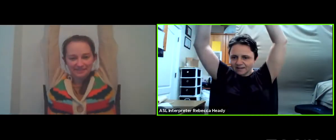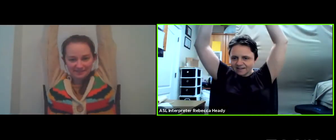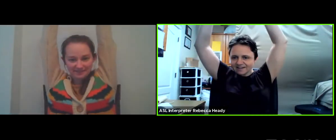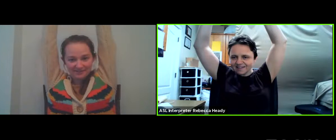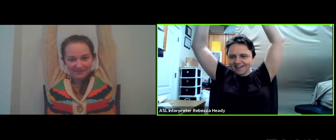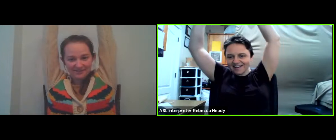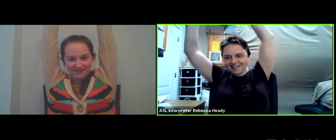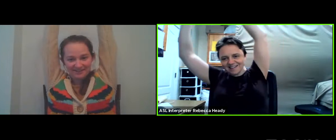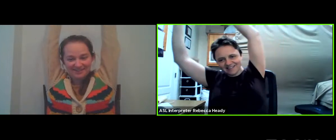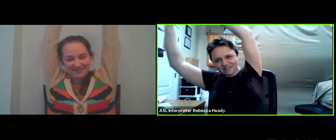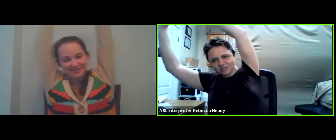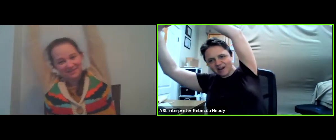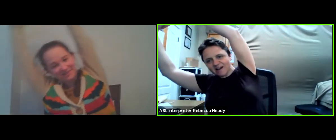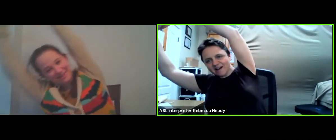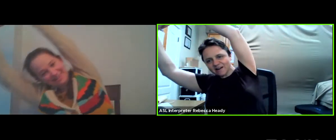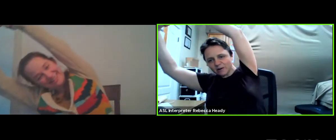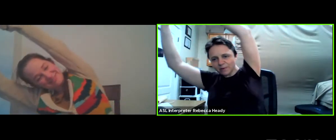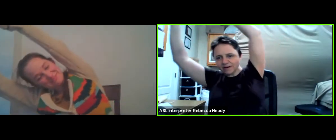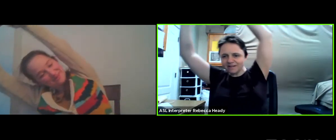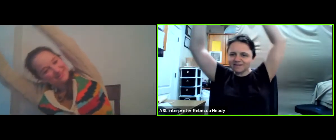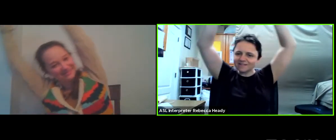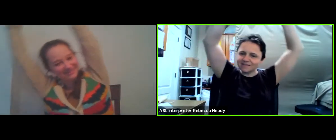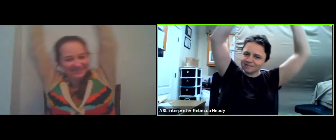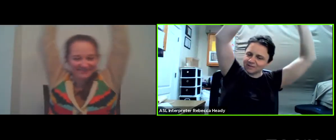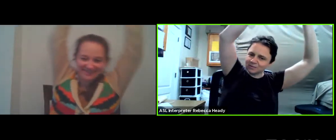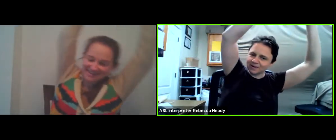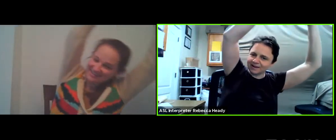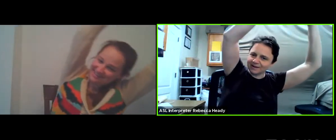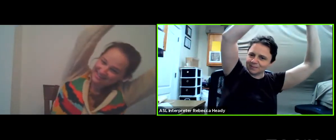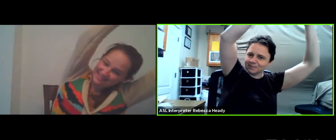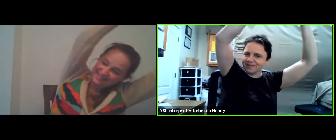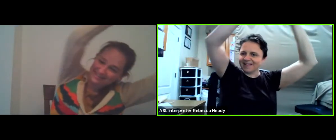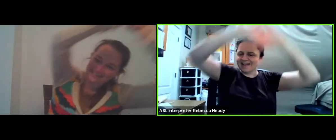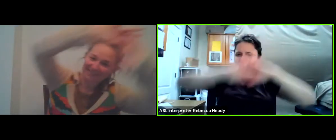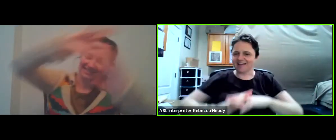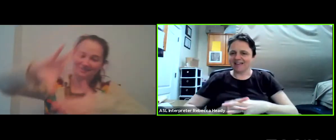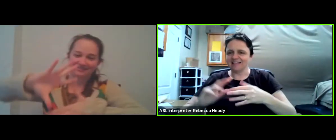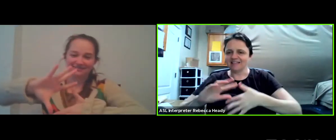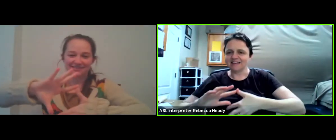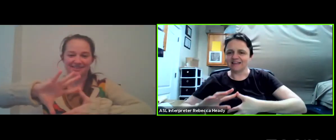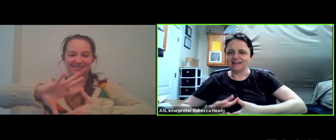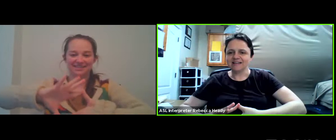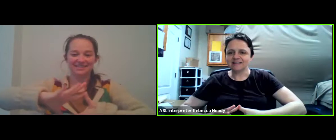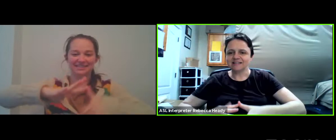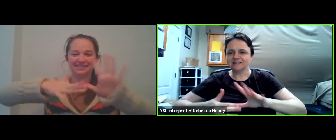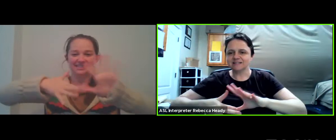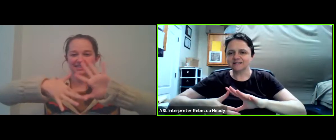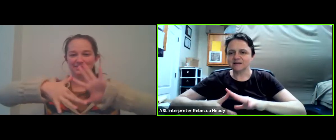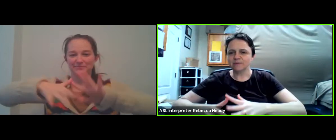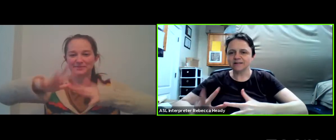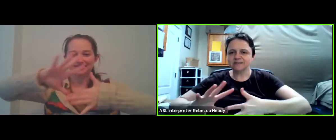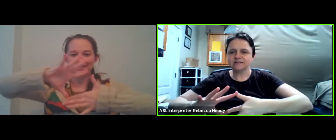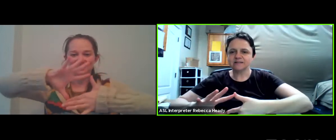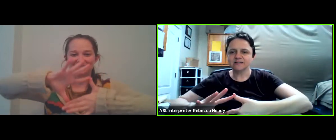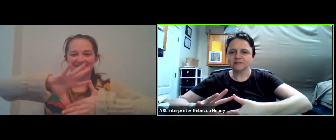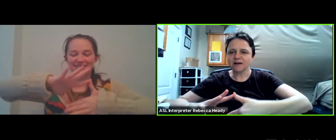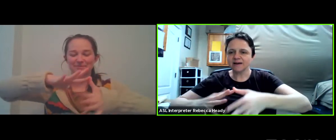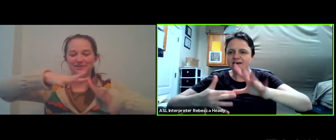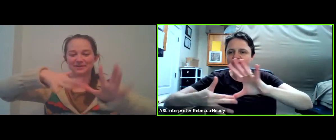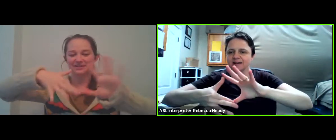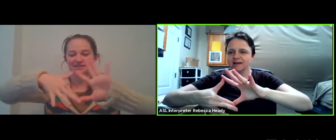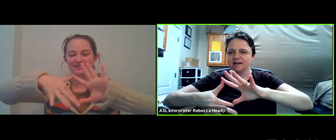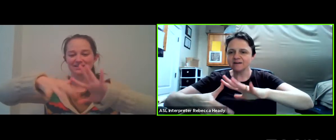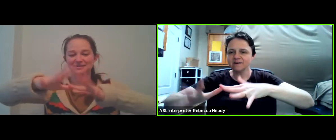the sun and Dried up all the rain. and the itsy